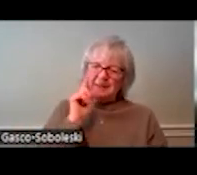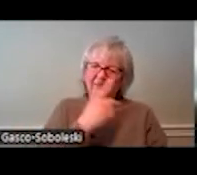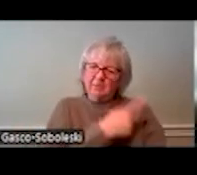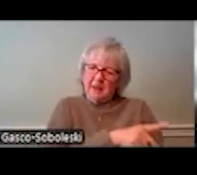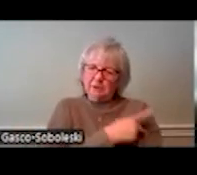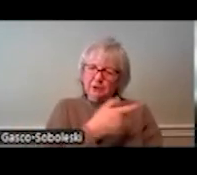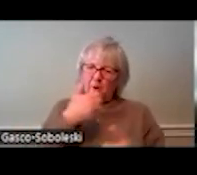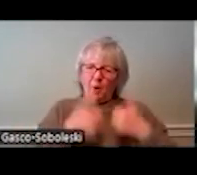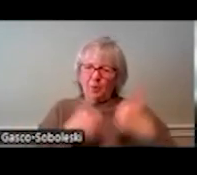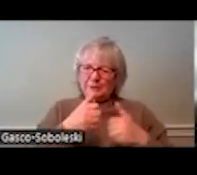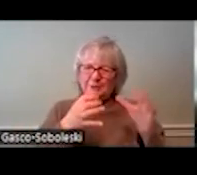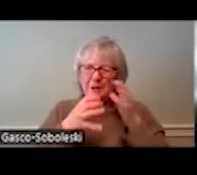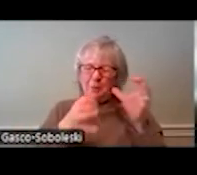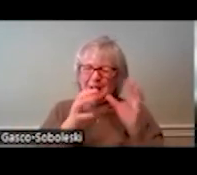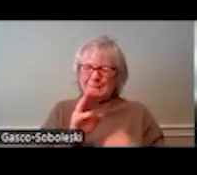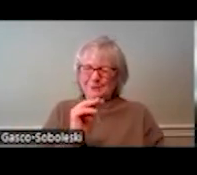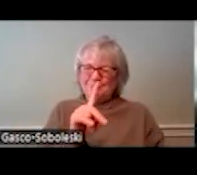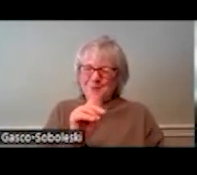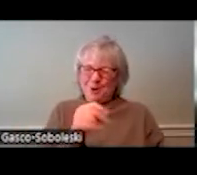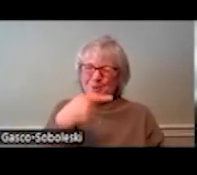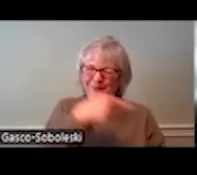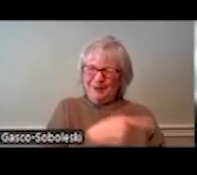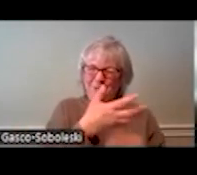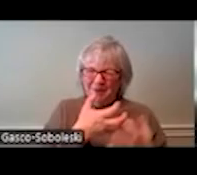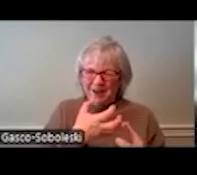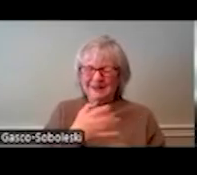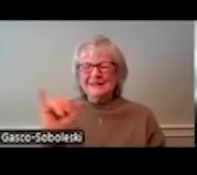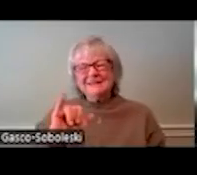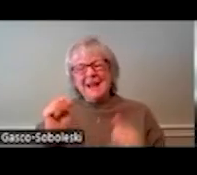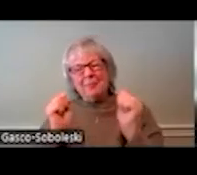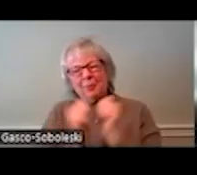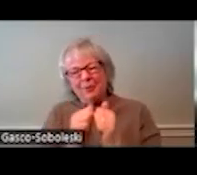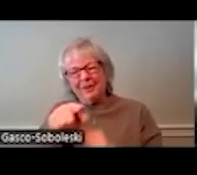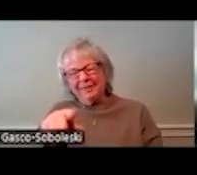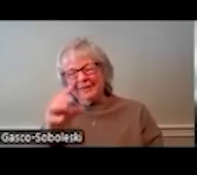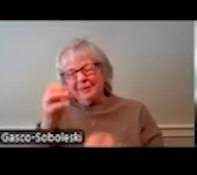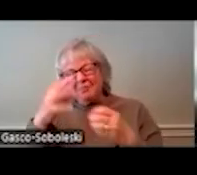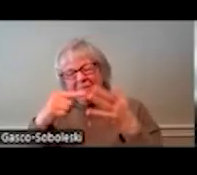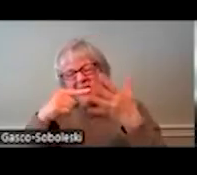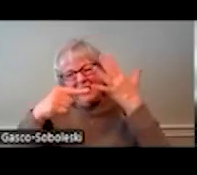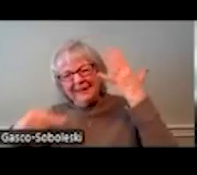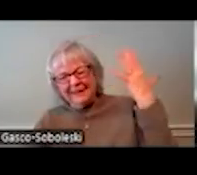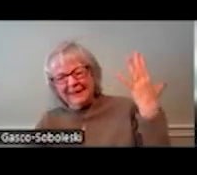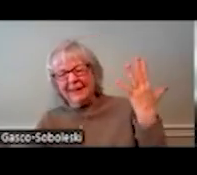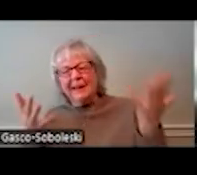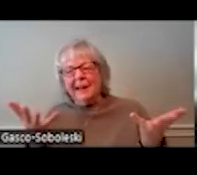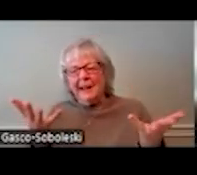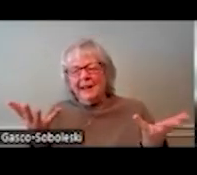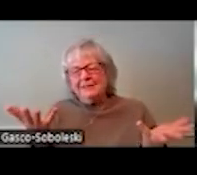them, but it has to be what's best for the patient in terms of communication and following what communication mode that they